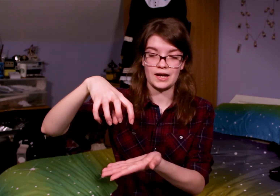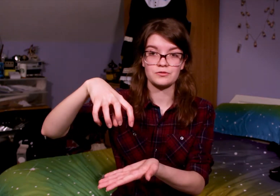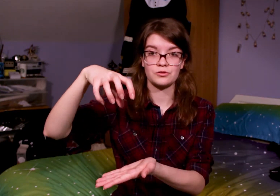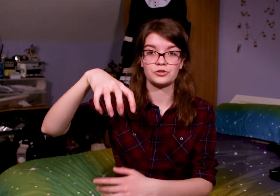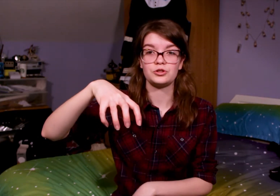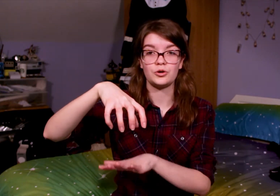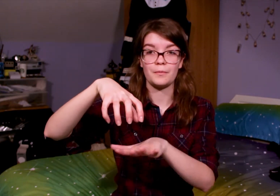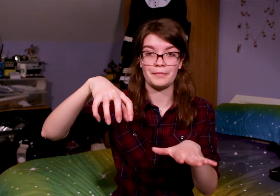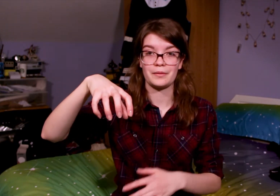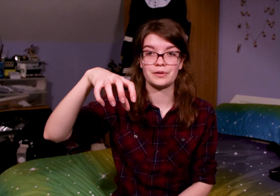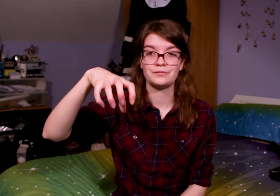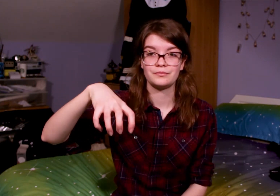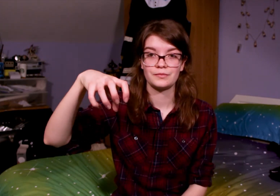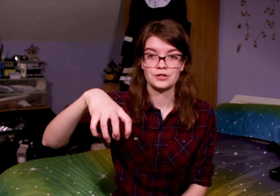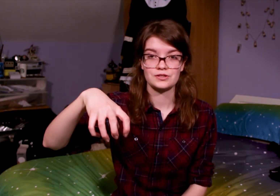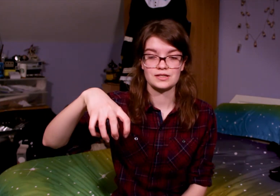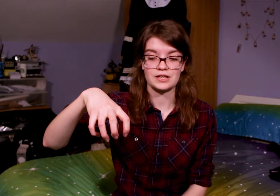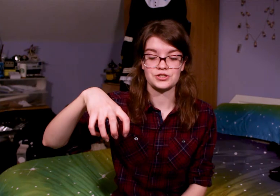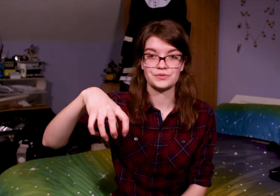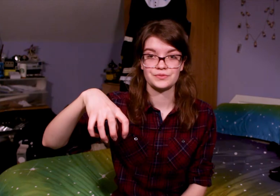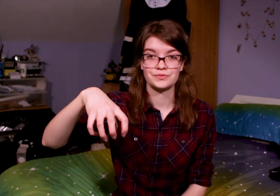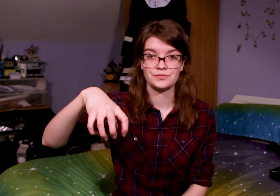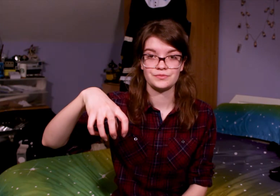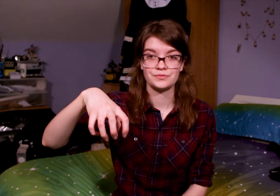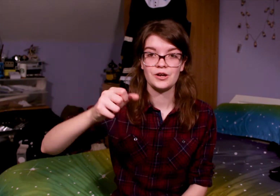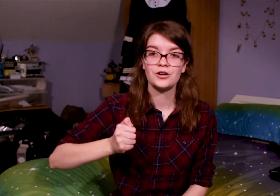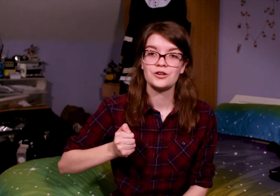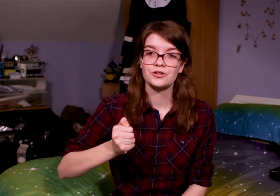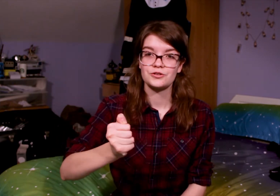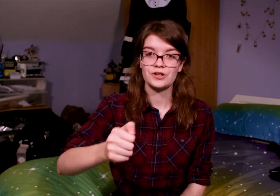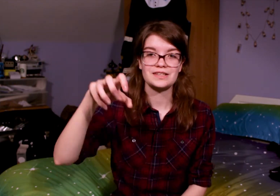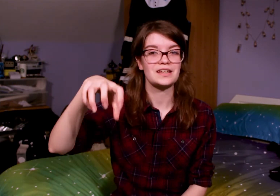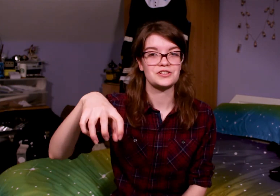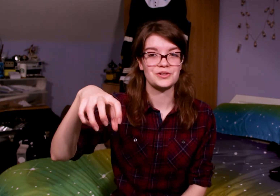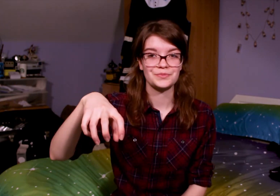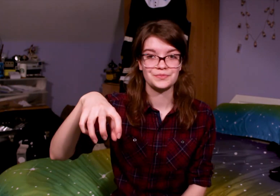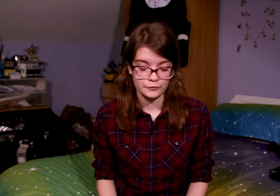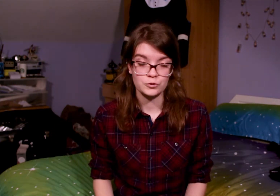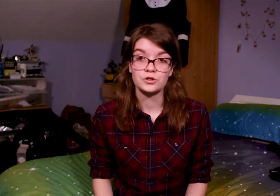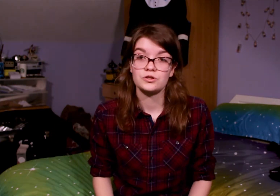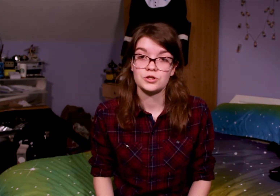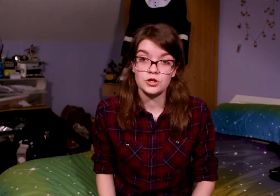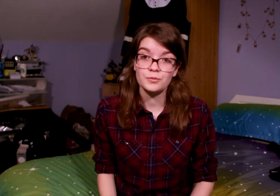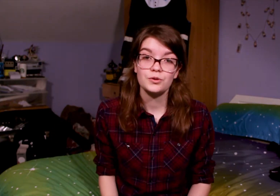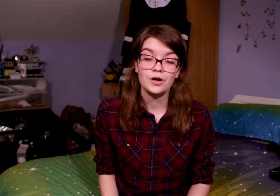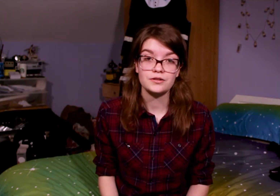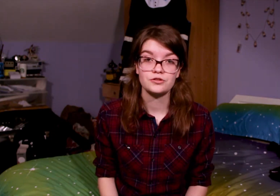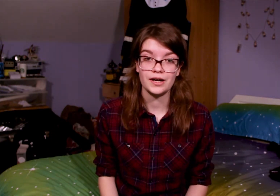out on your map. Station. Train station. For tube or